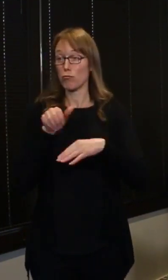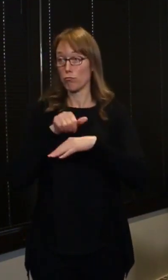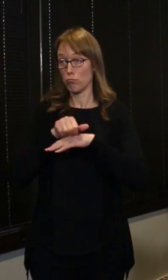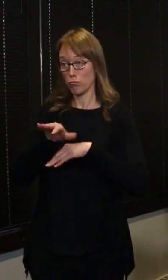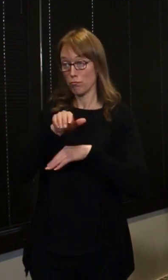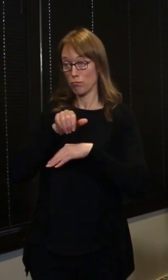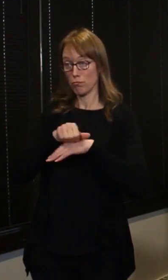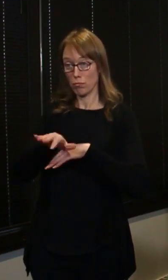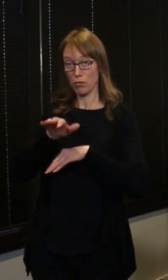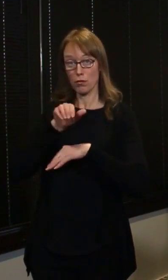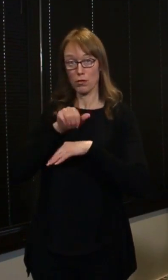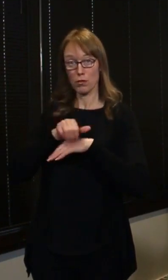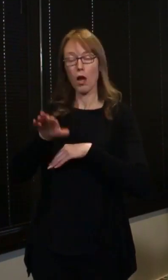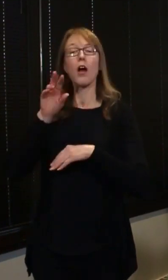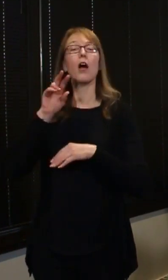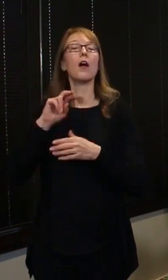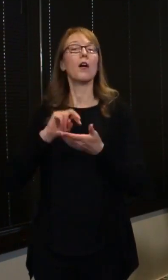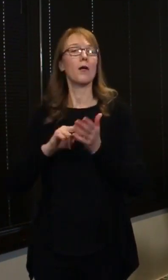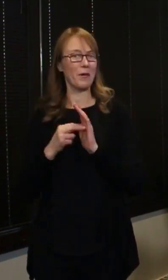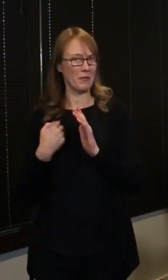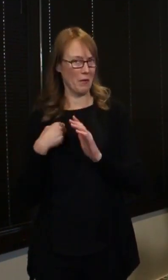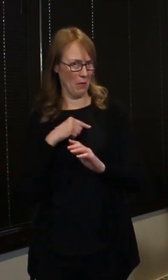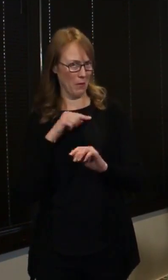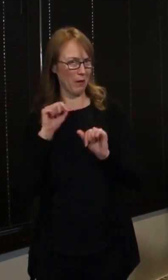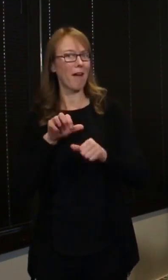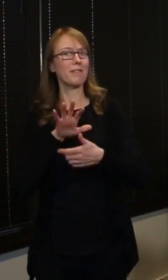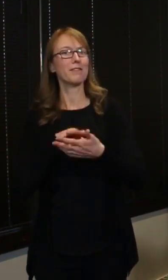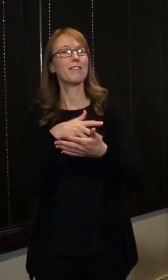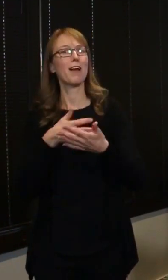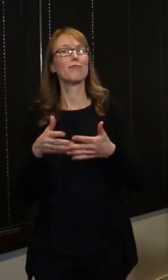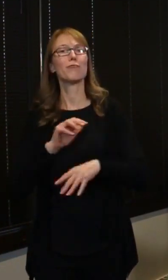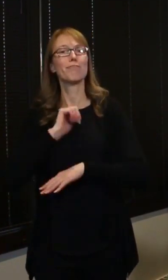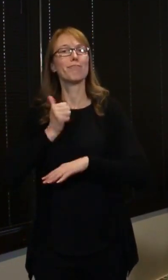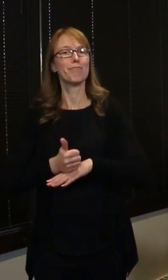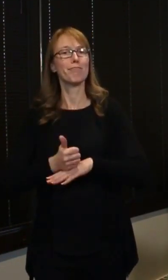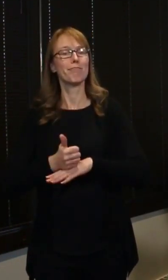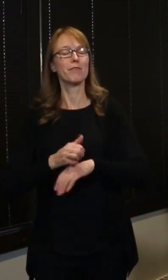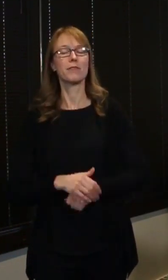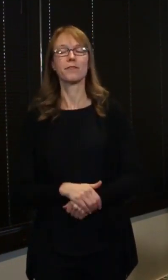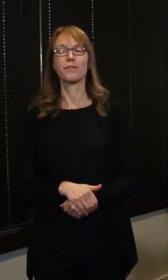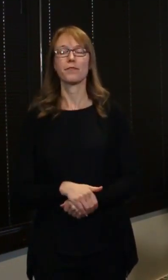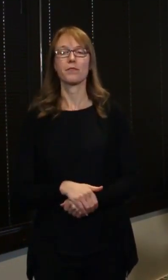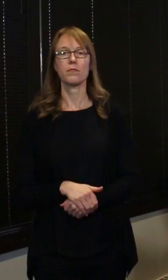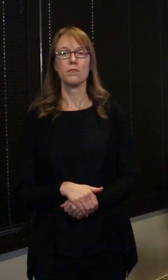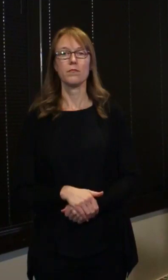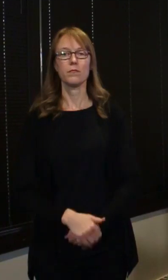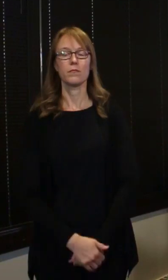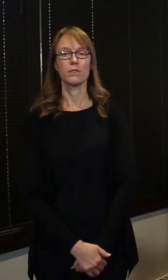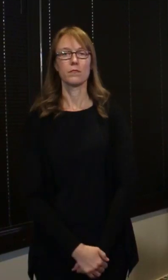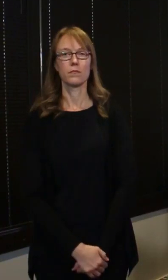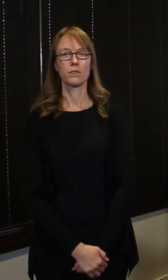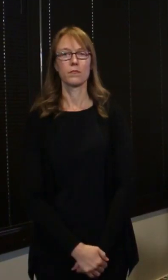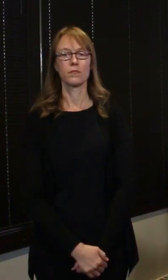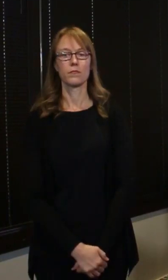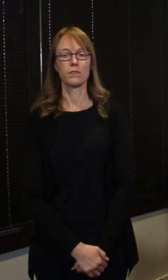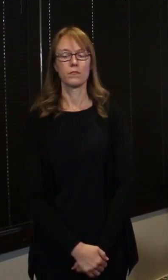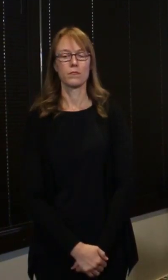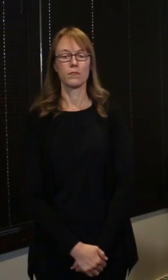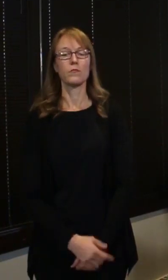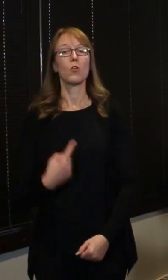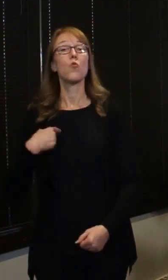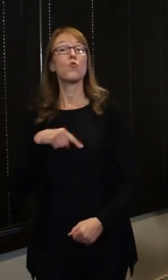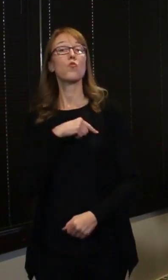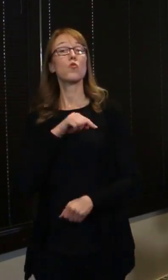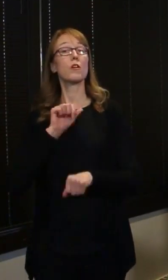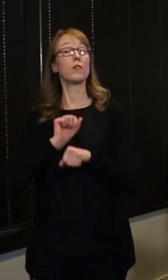are going to be operating as a task force to understand how many vaccinations are going to be allocated